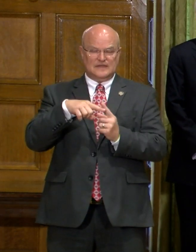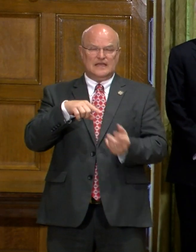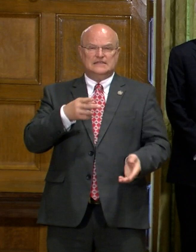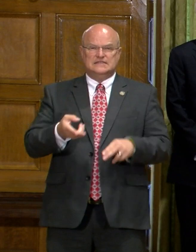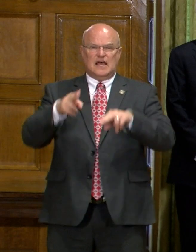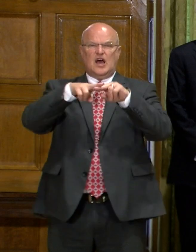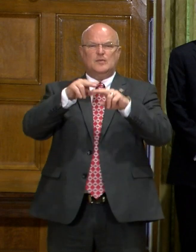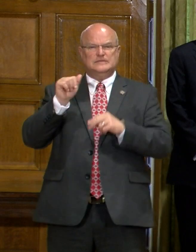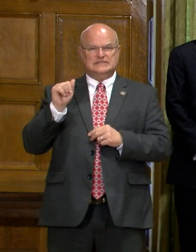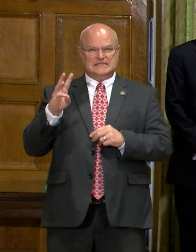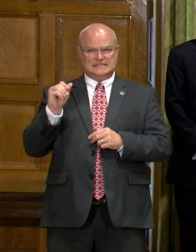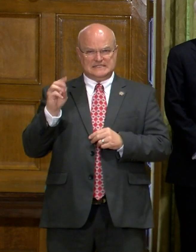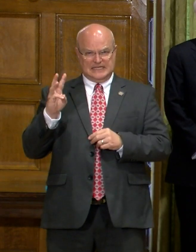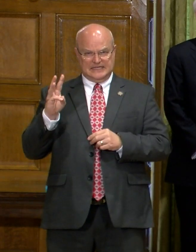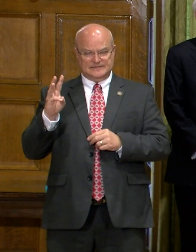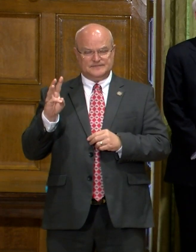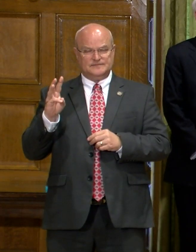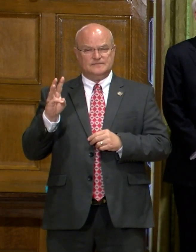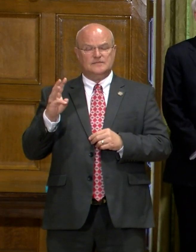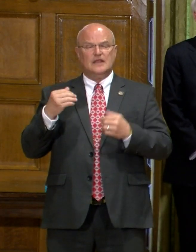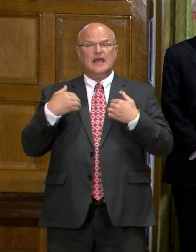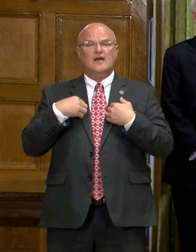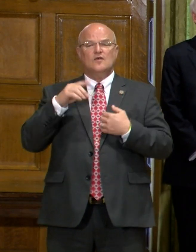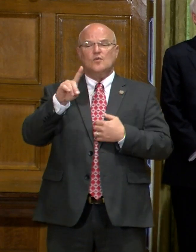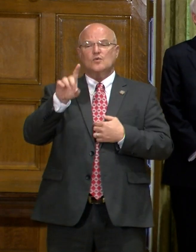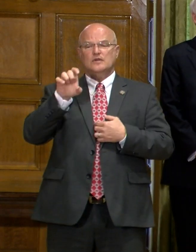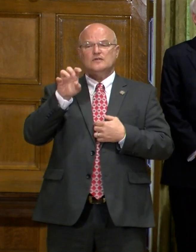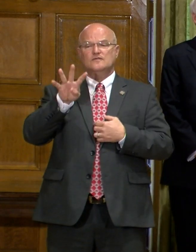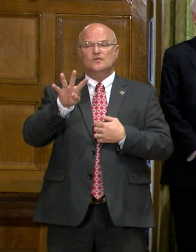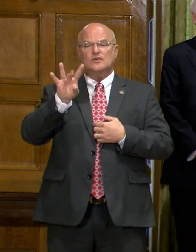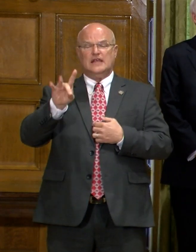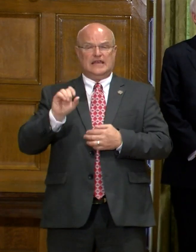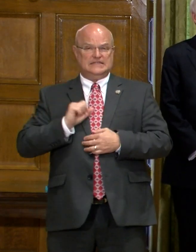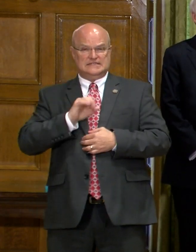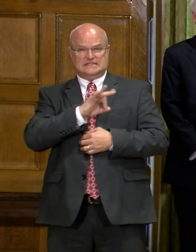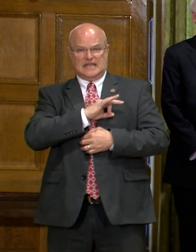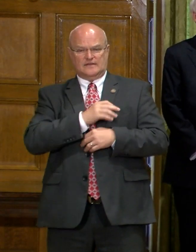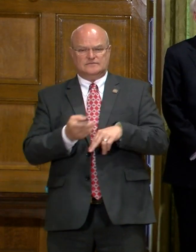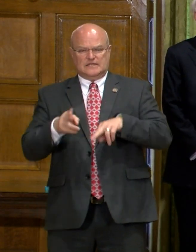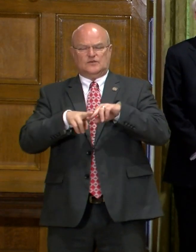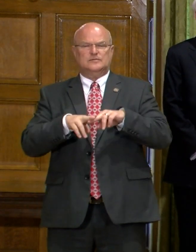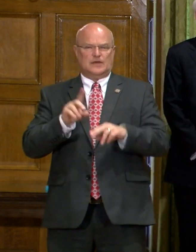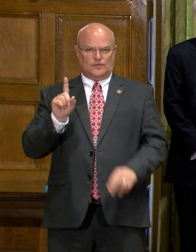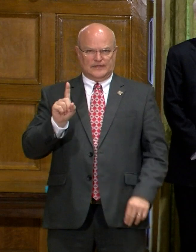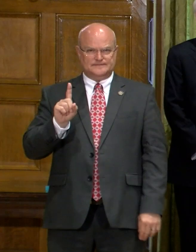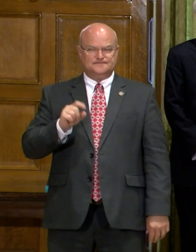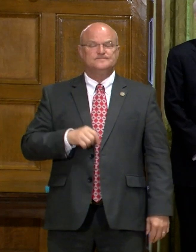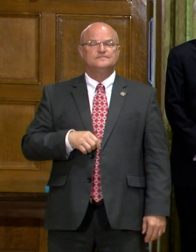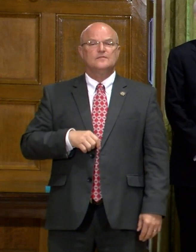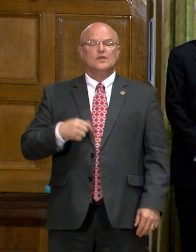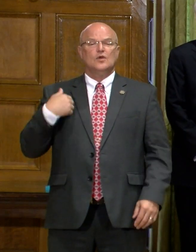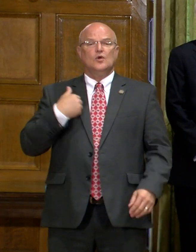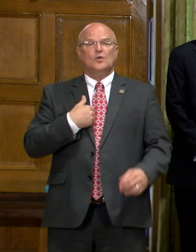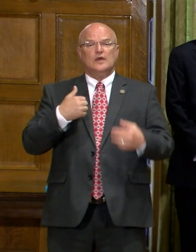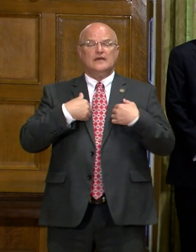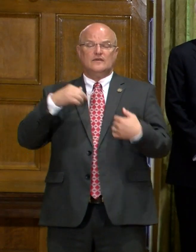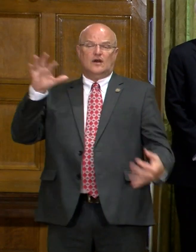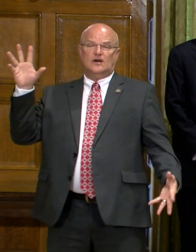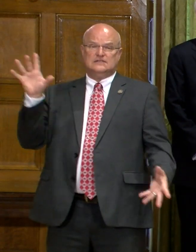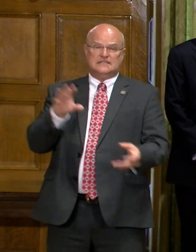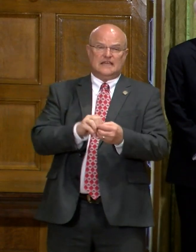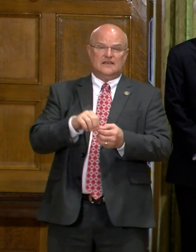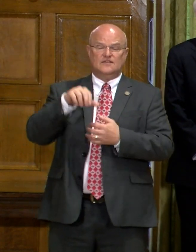up 16 from yesterday. And we have 148 staff. That's up 1 from yesterday. We have a total